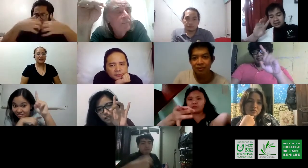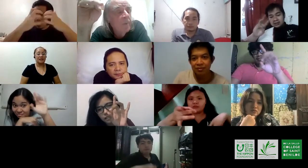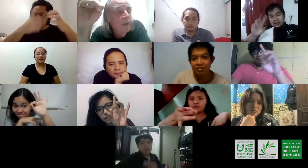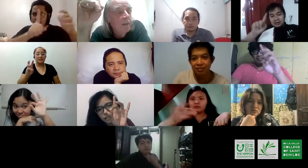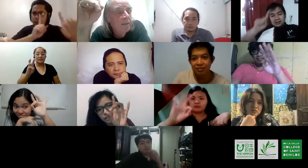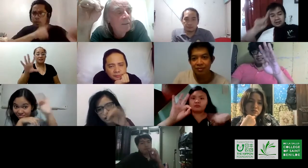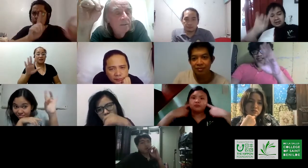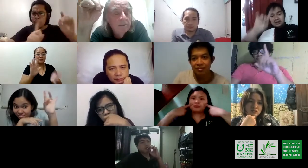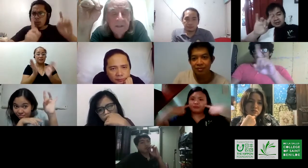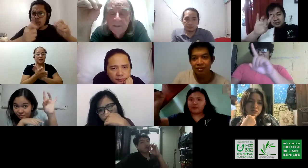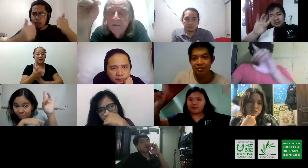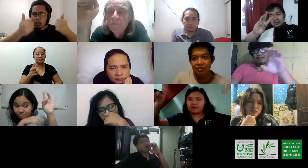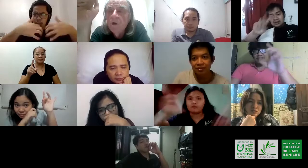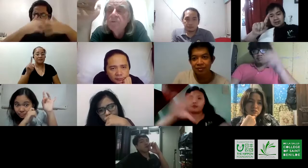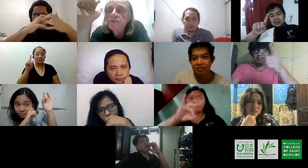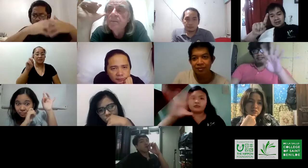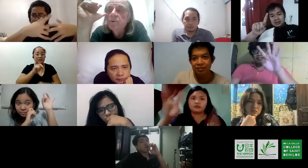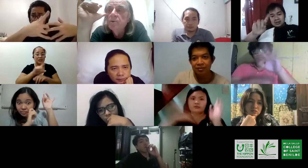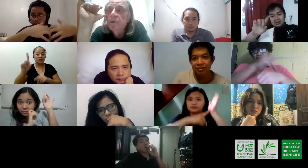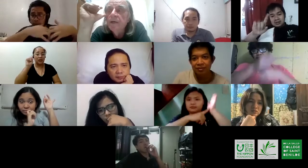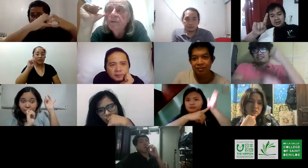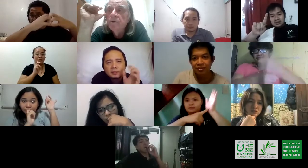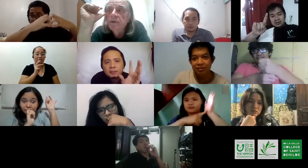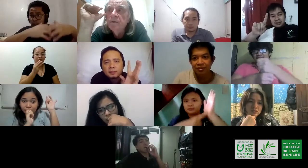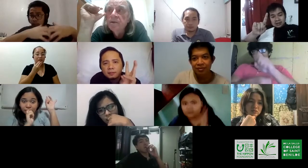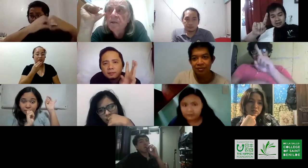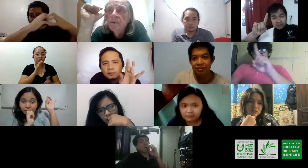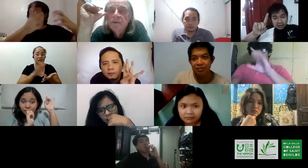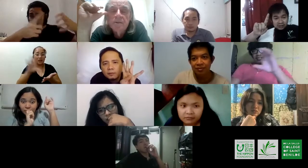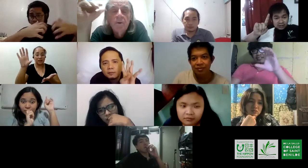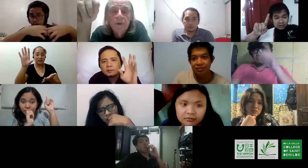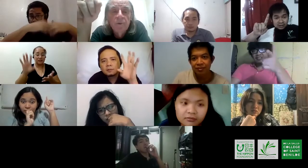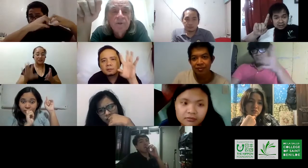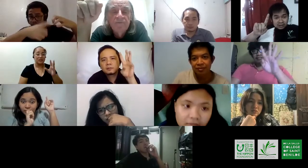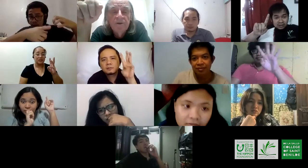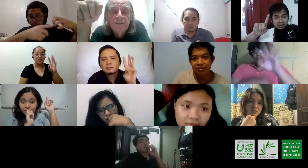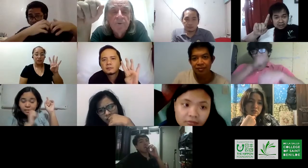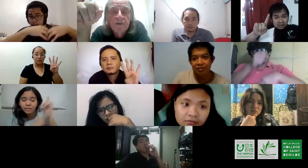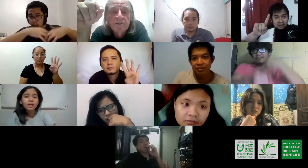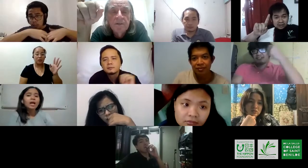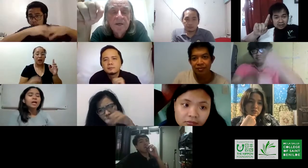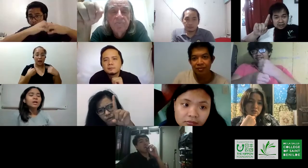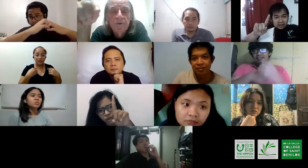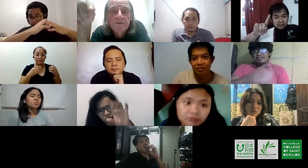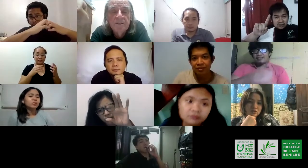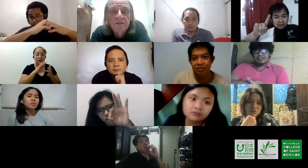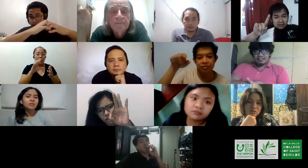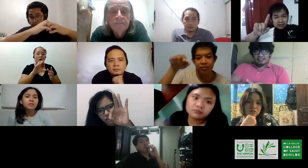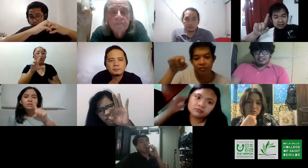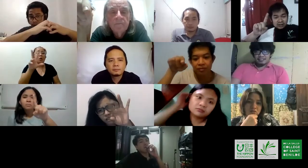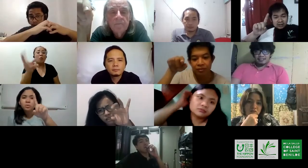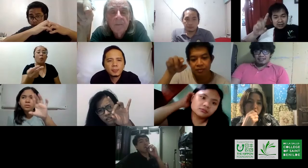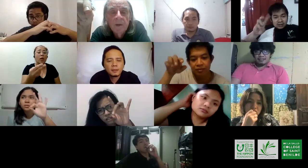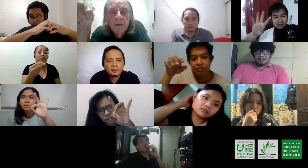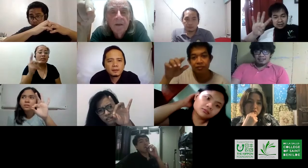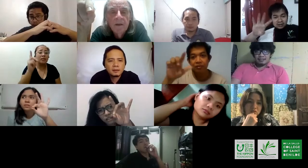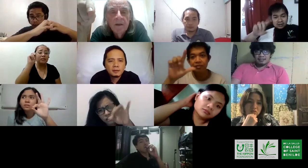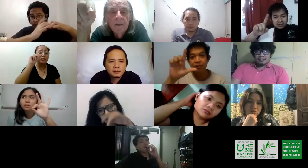College. 64 it was able to grant degrees. So when was the first president, deaf president?